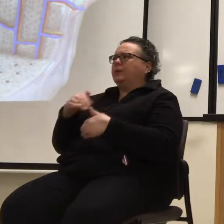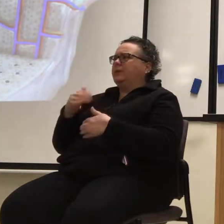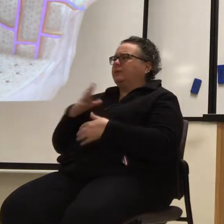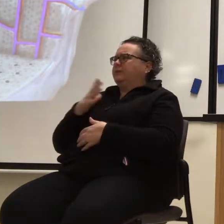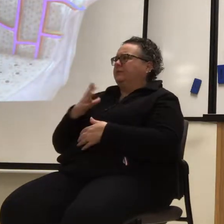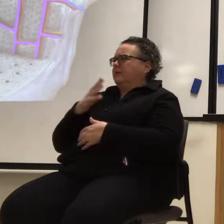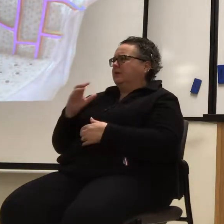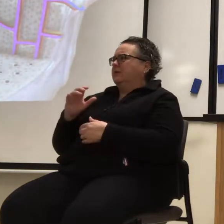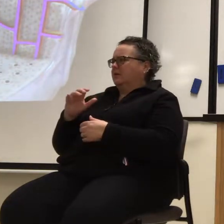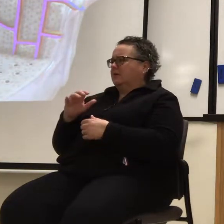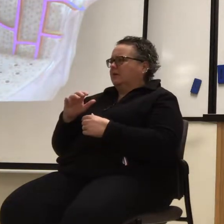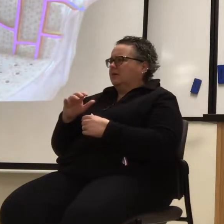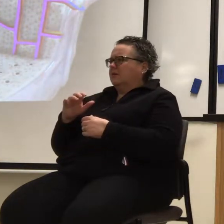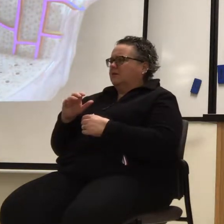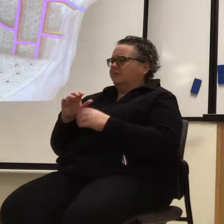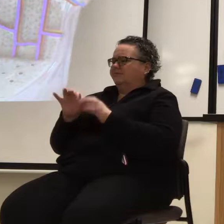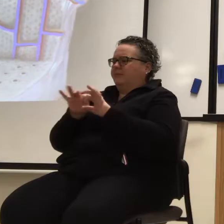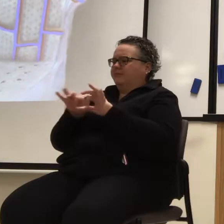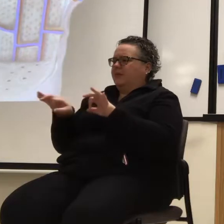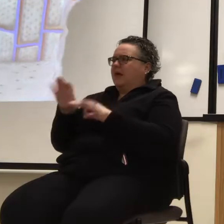You can see the blood vessels in there.